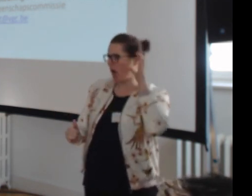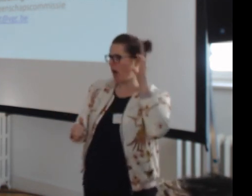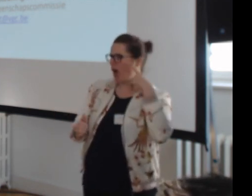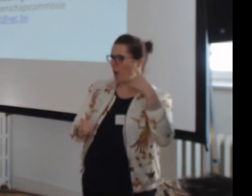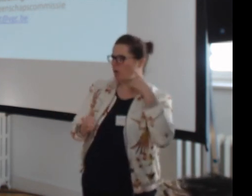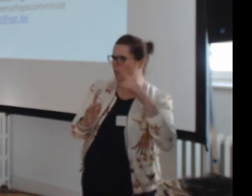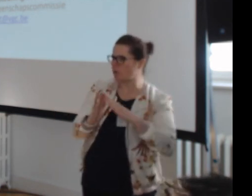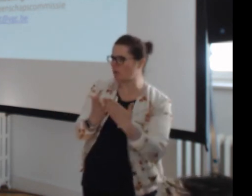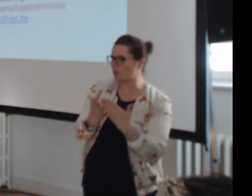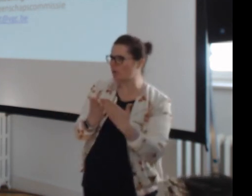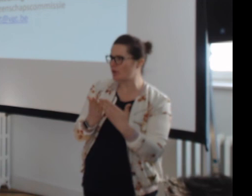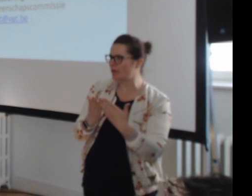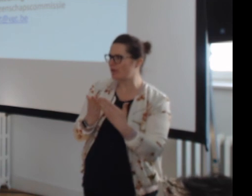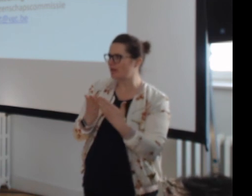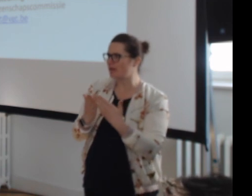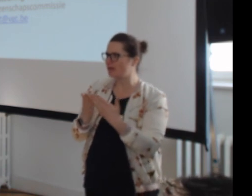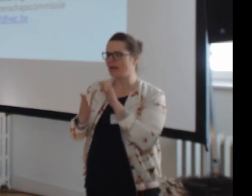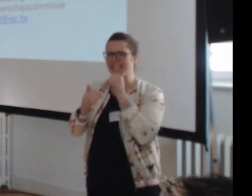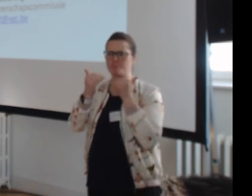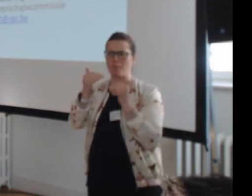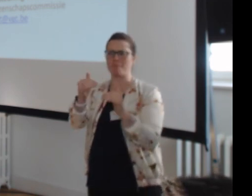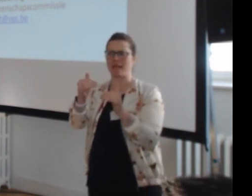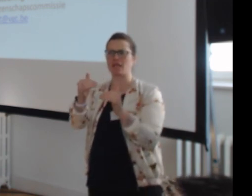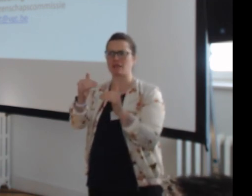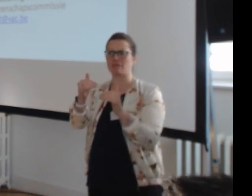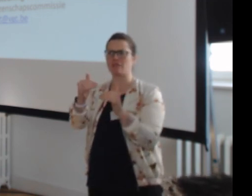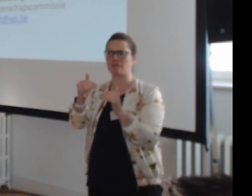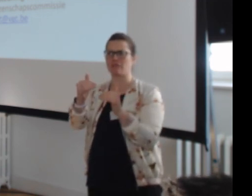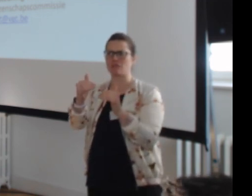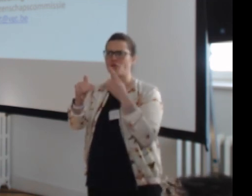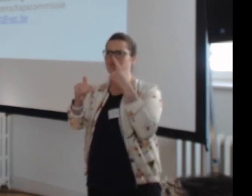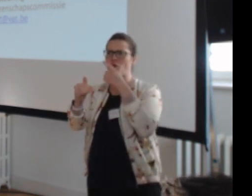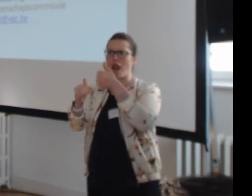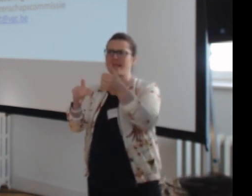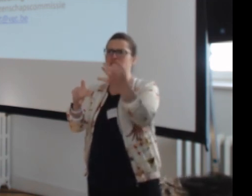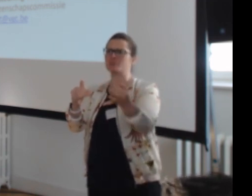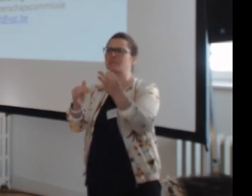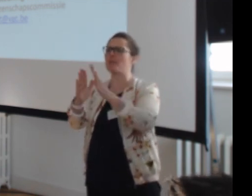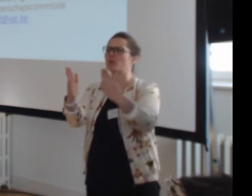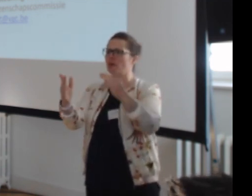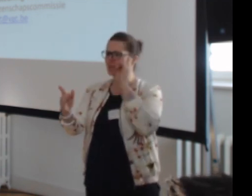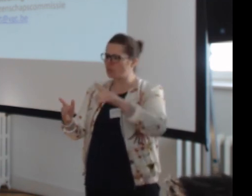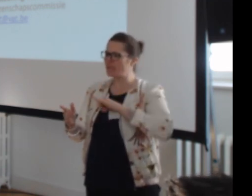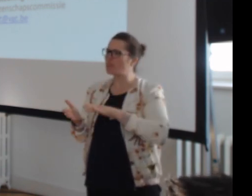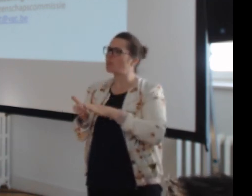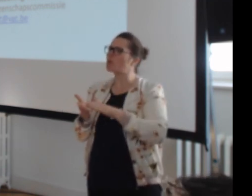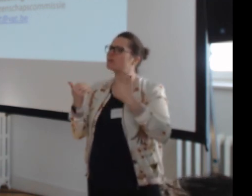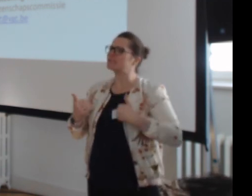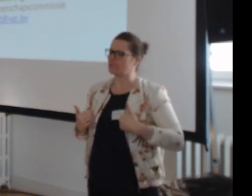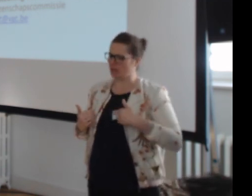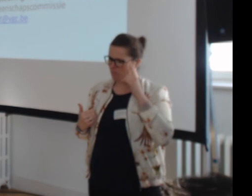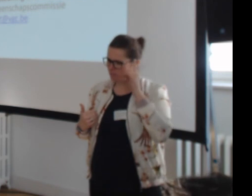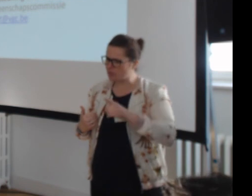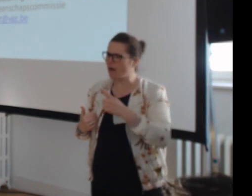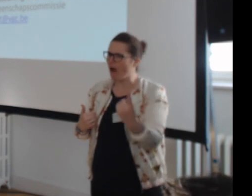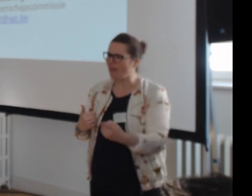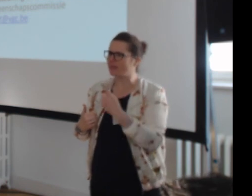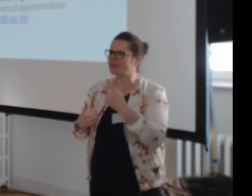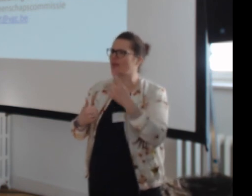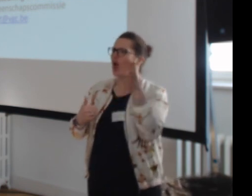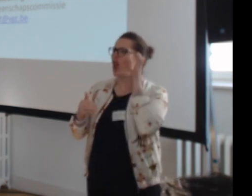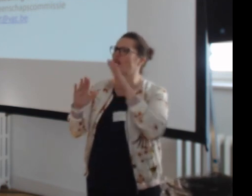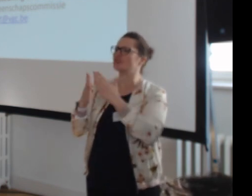audiobooks, and it's not restricted to our specialized libraries, we need to get publishers publishing in DAISY format.